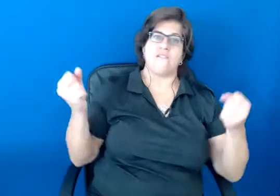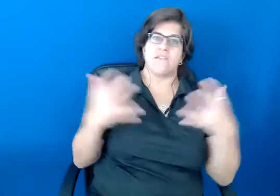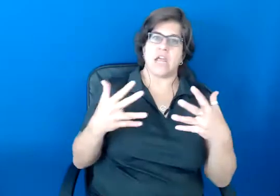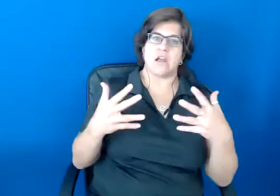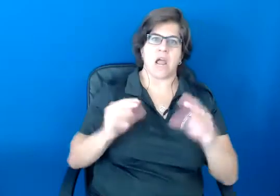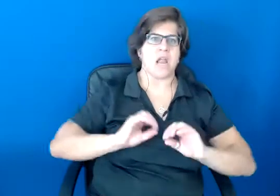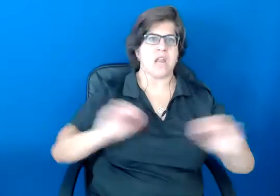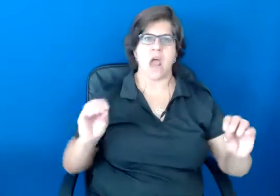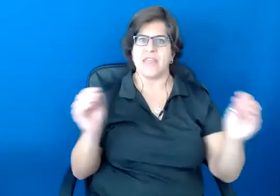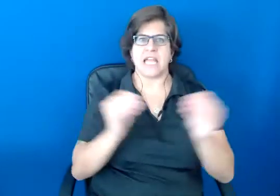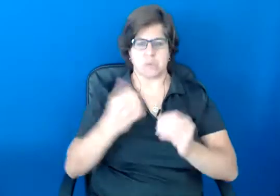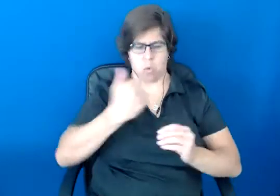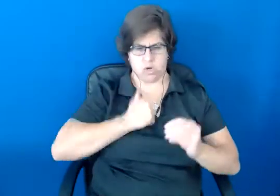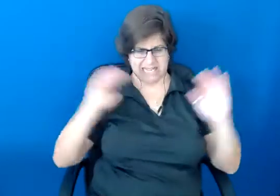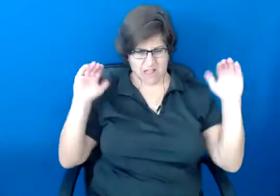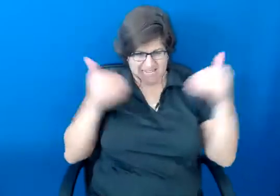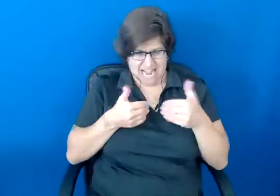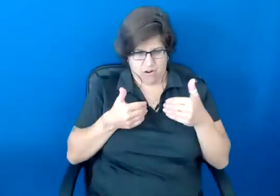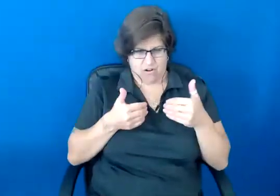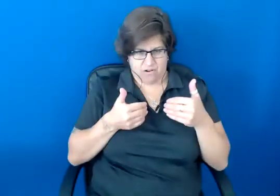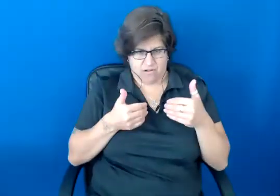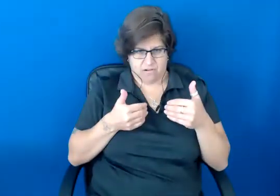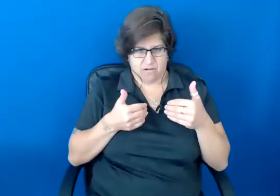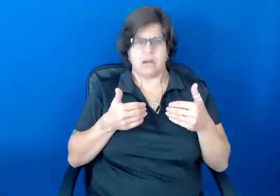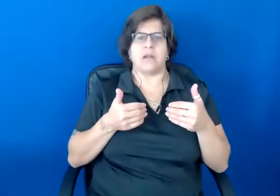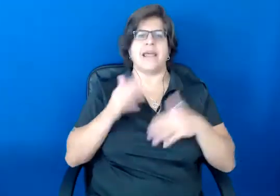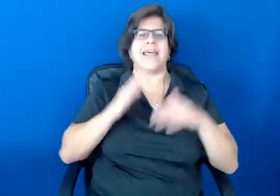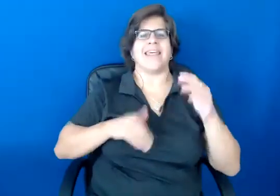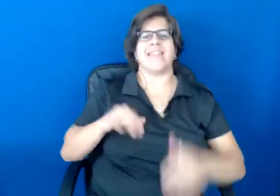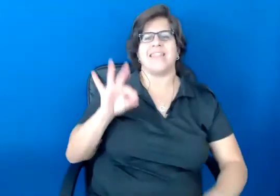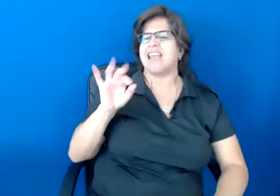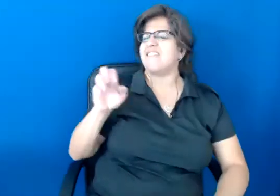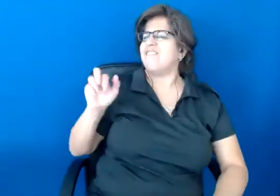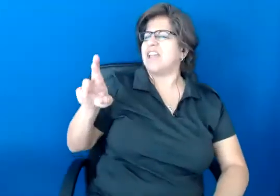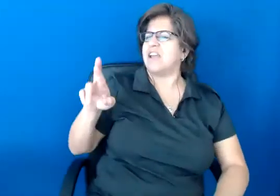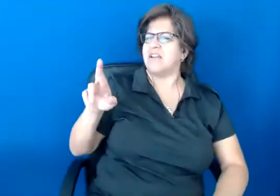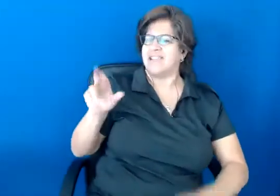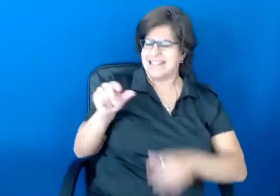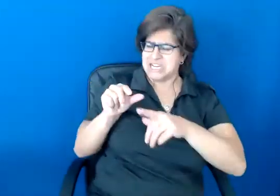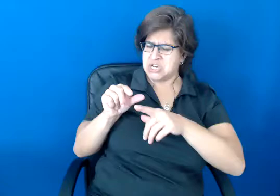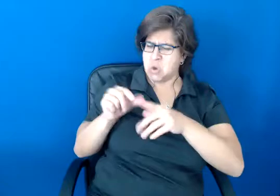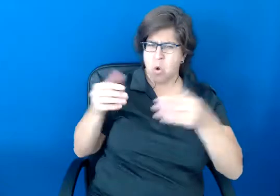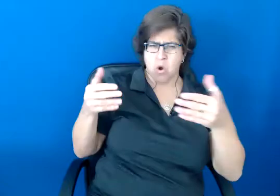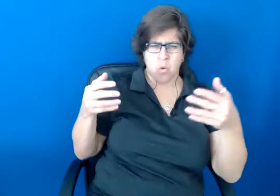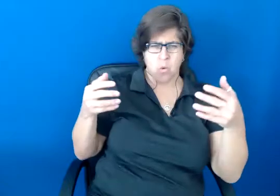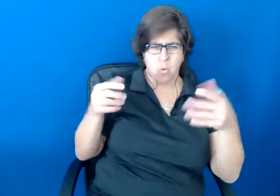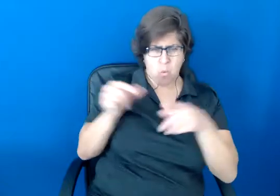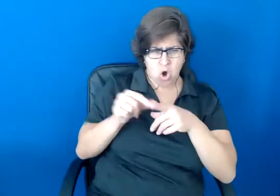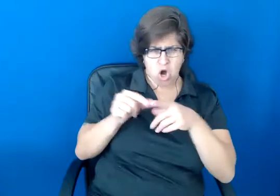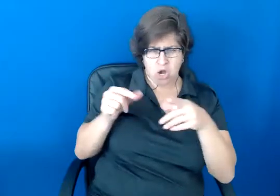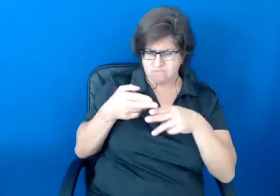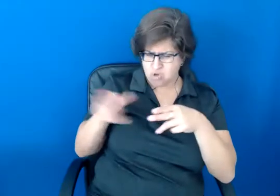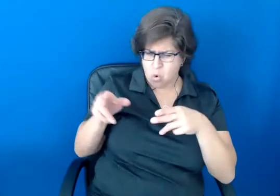Nothing is more self-centered than fear. This short word somehow touches every aspect of our